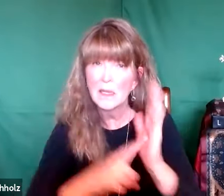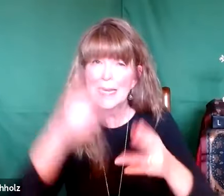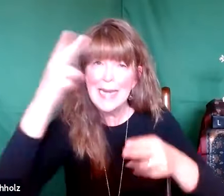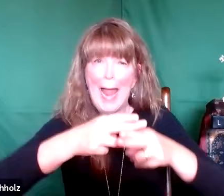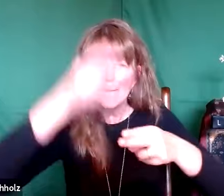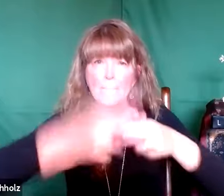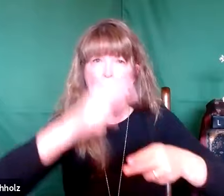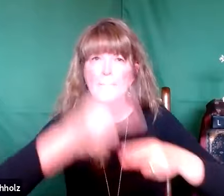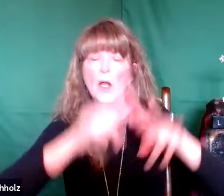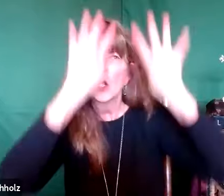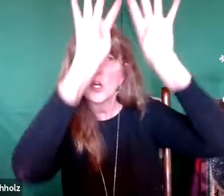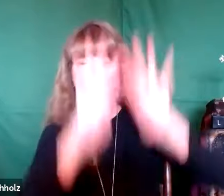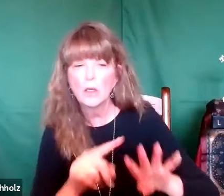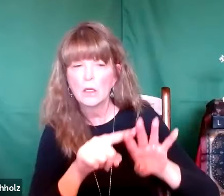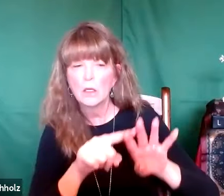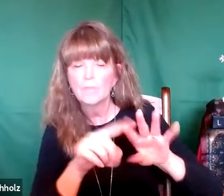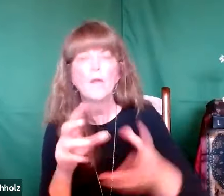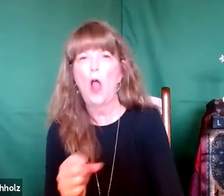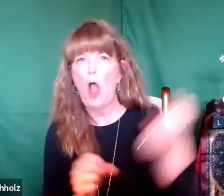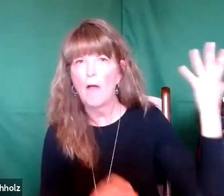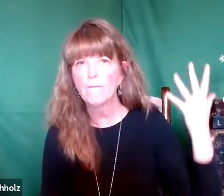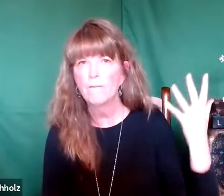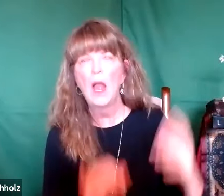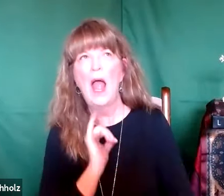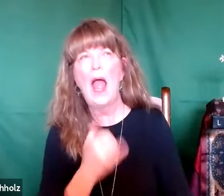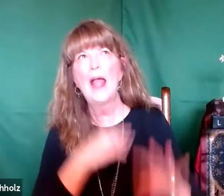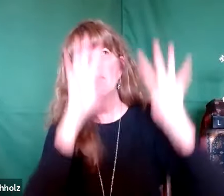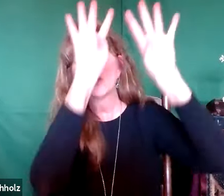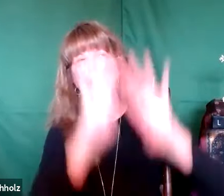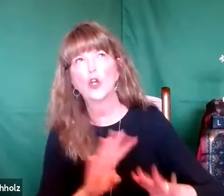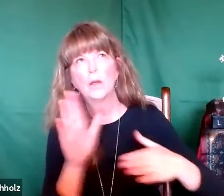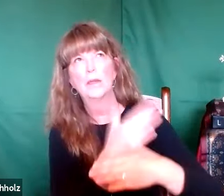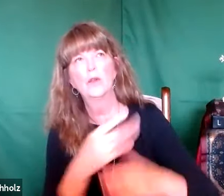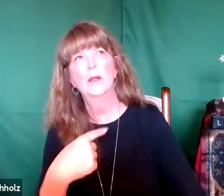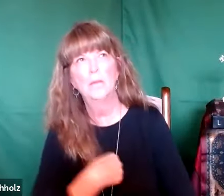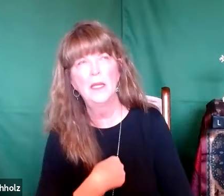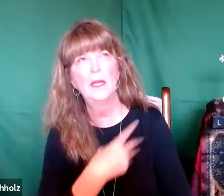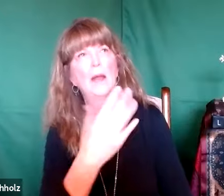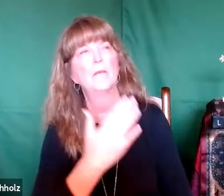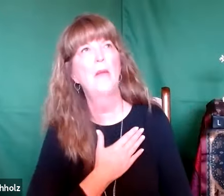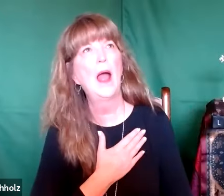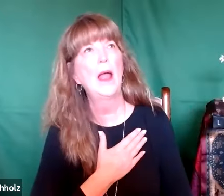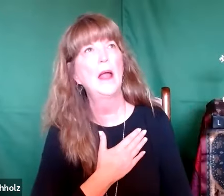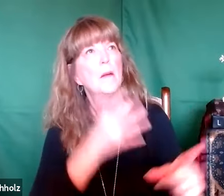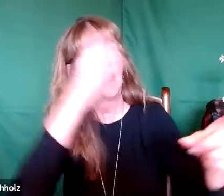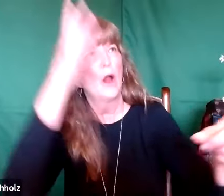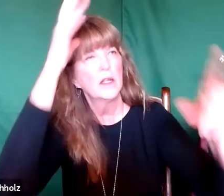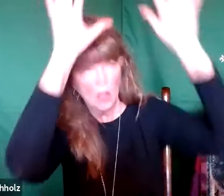And so now we need to recognize and name the curtains that we have and take them off.